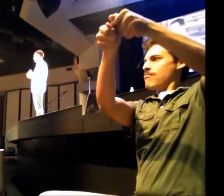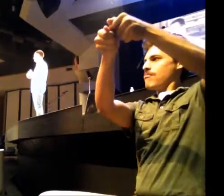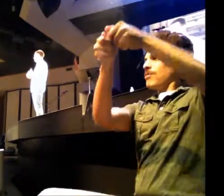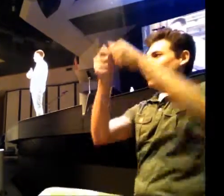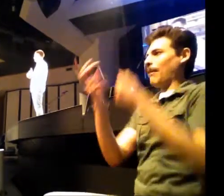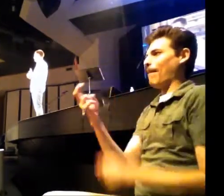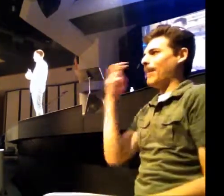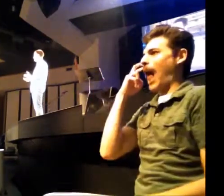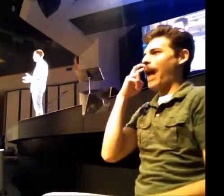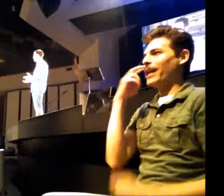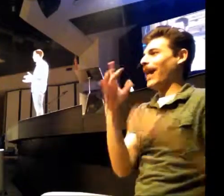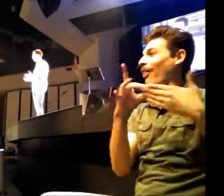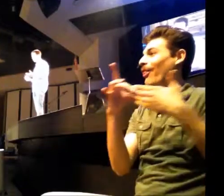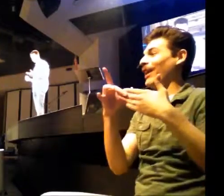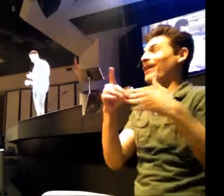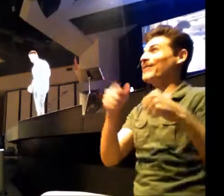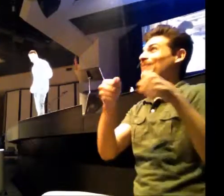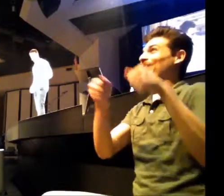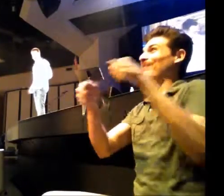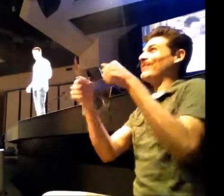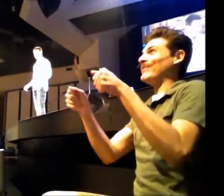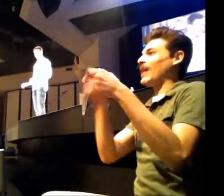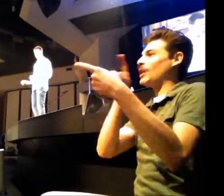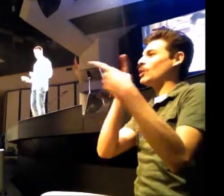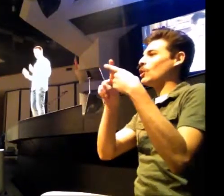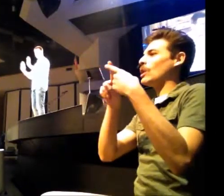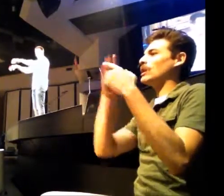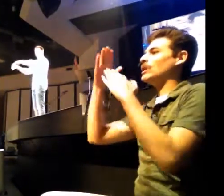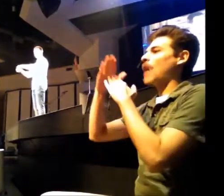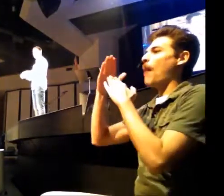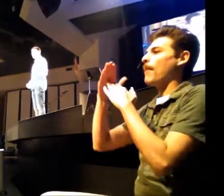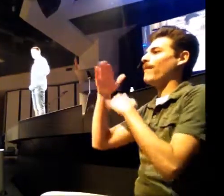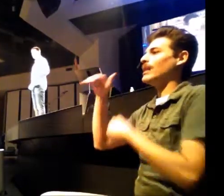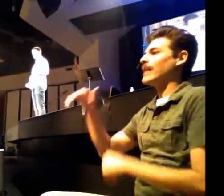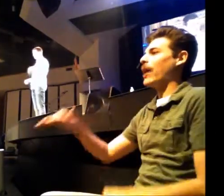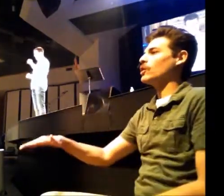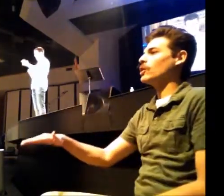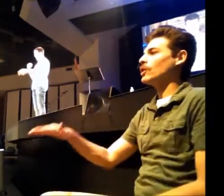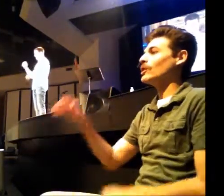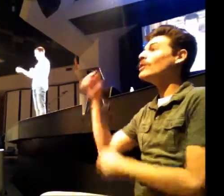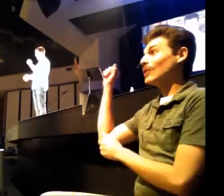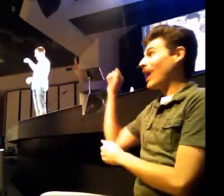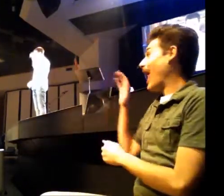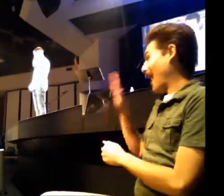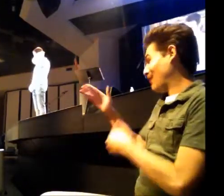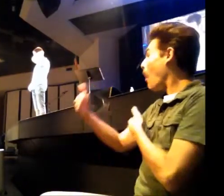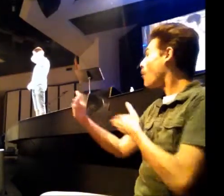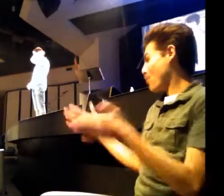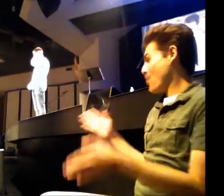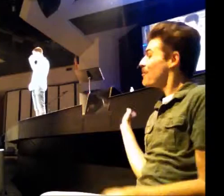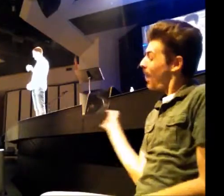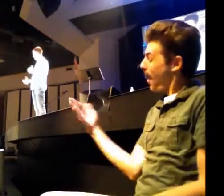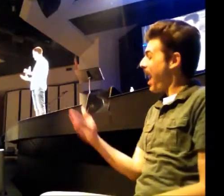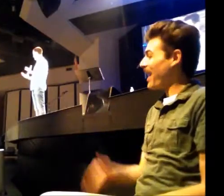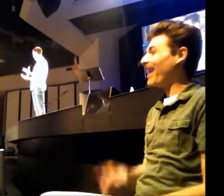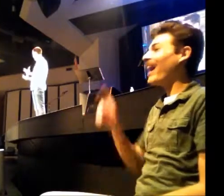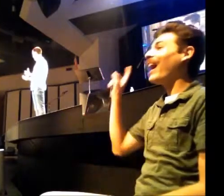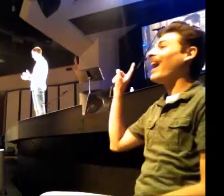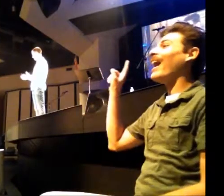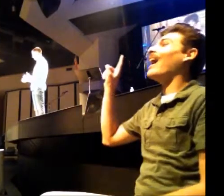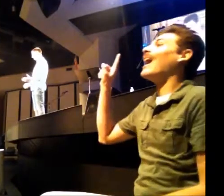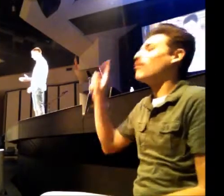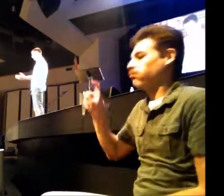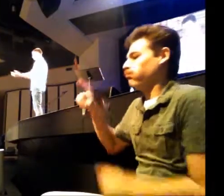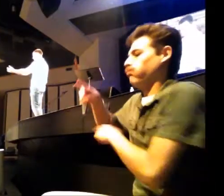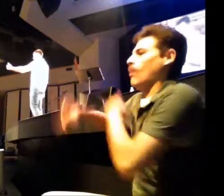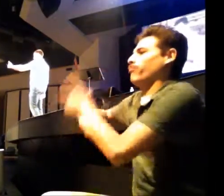top of the stairwell until it was bedroom and push her. And then she'd go end over end in the sleeping bag, sometimes so